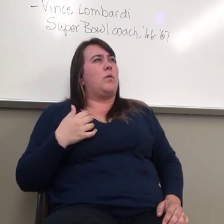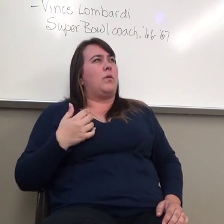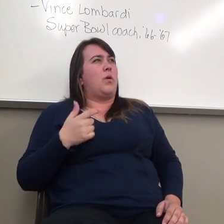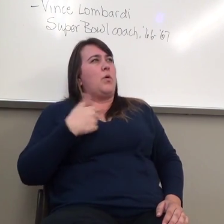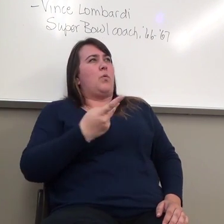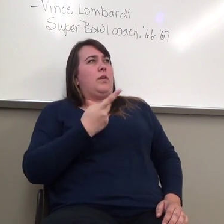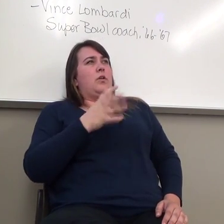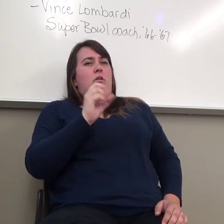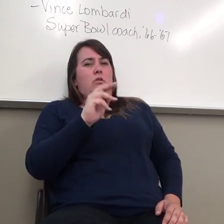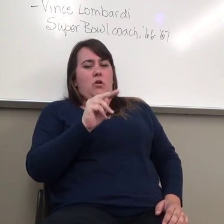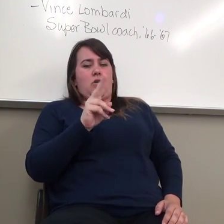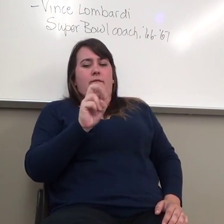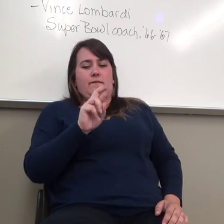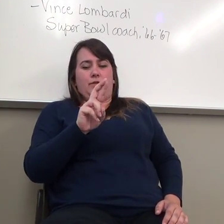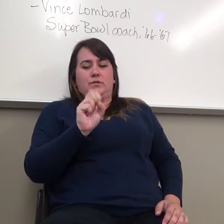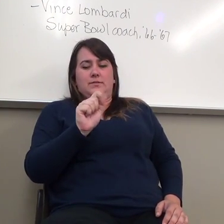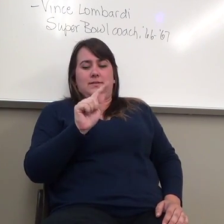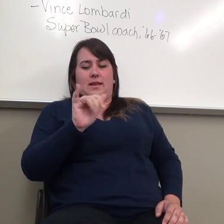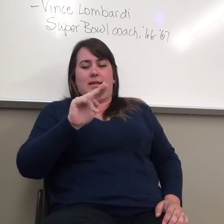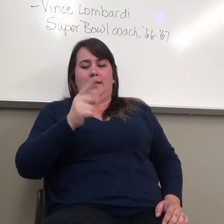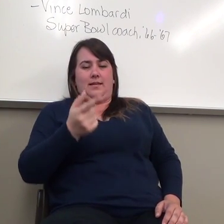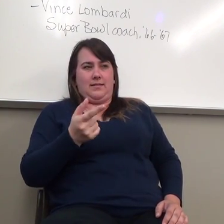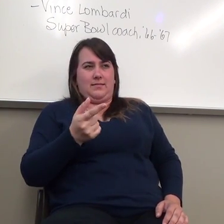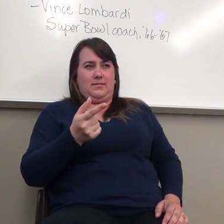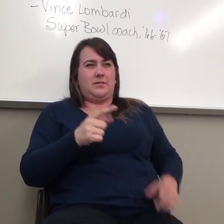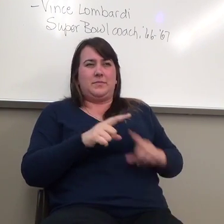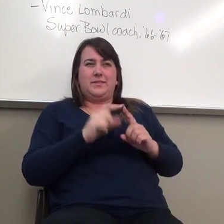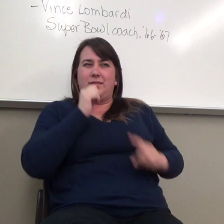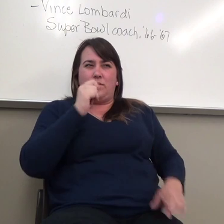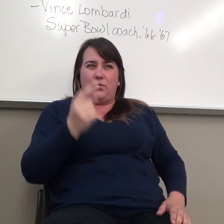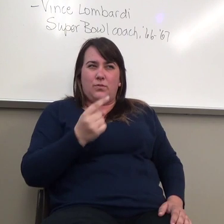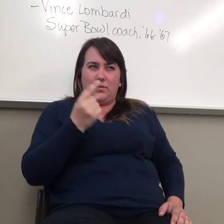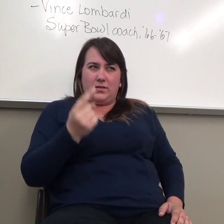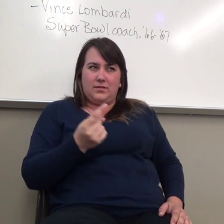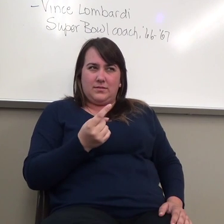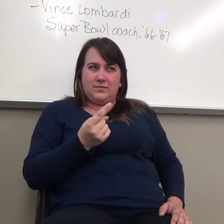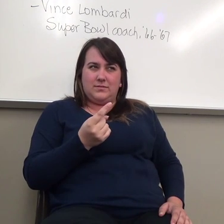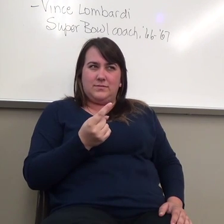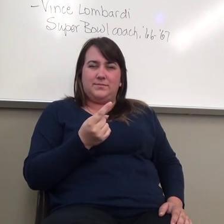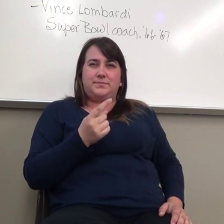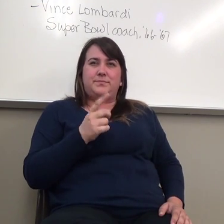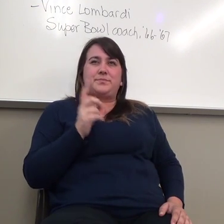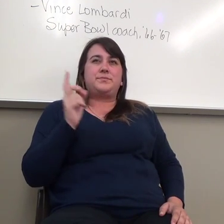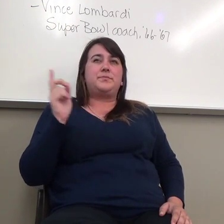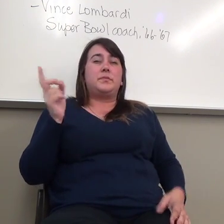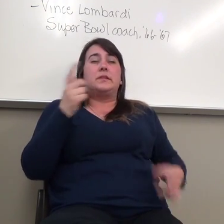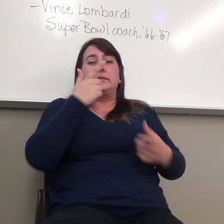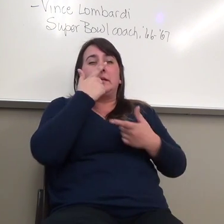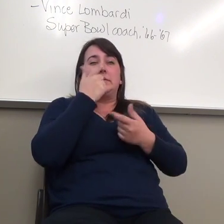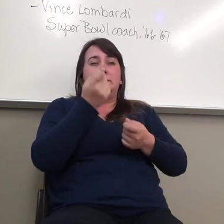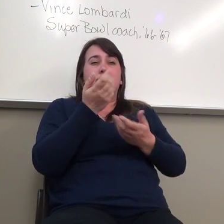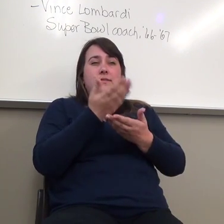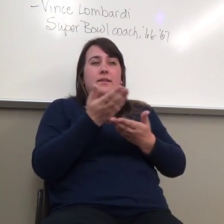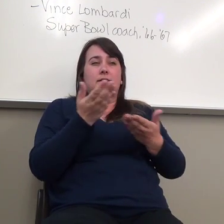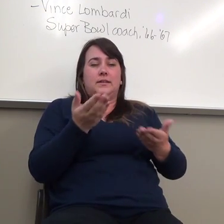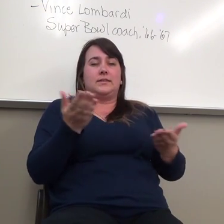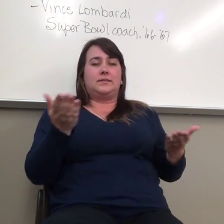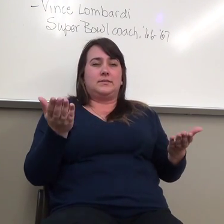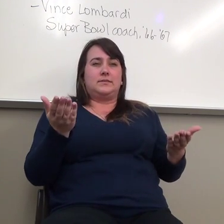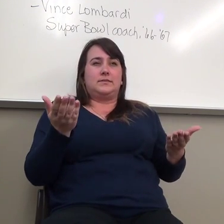some examples. This is an interesting, these are some interesting things. This is where, I don't know if you hear